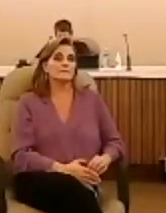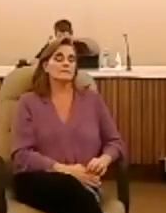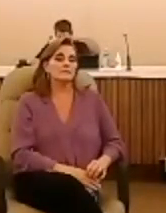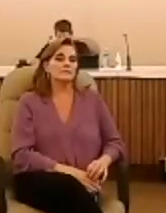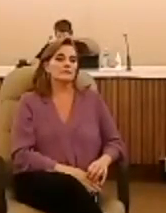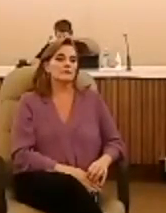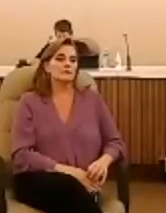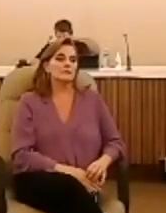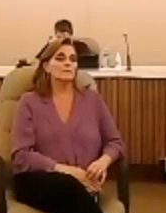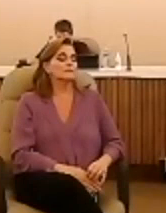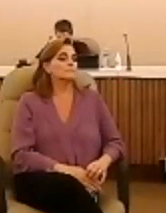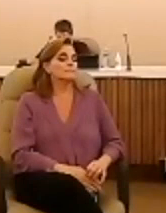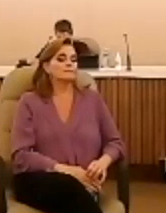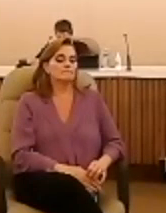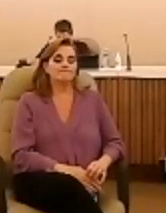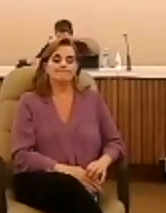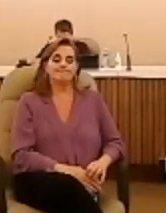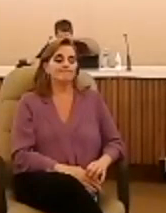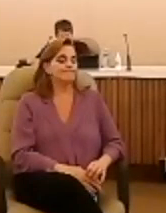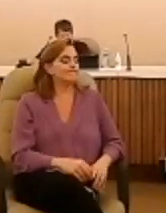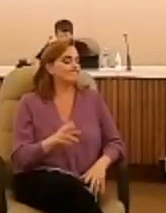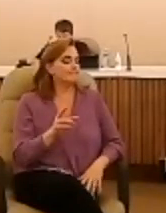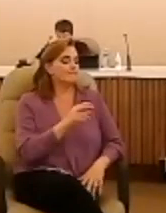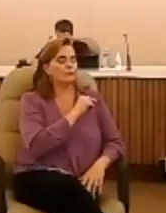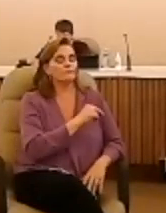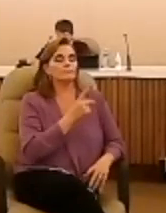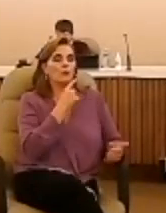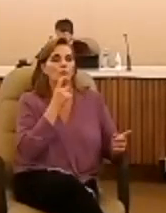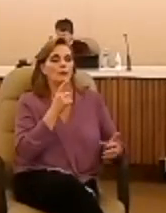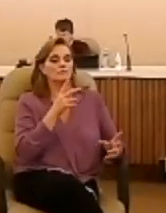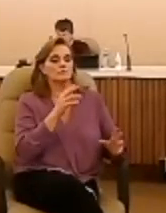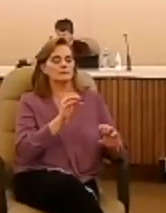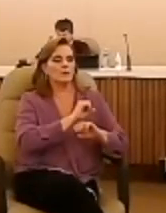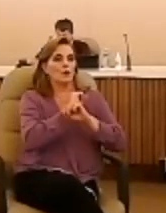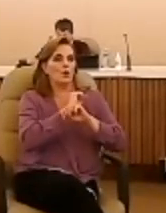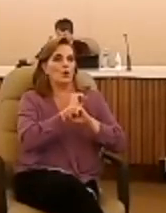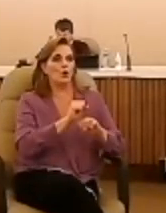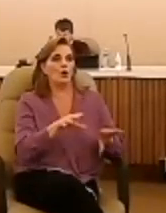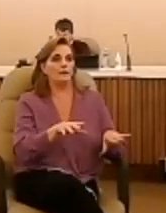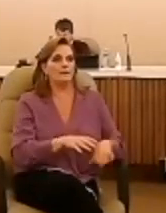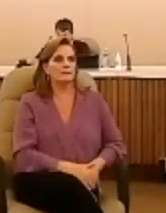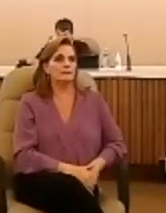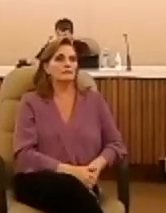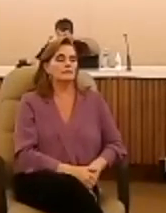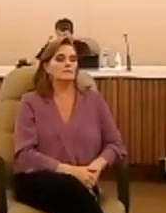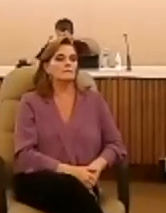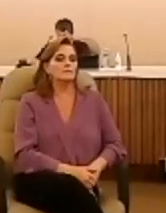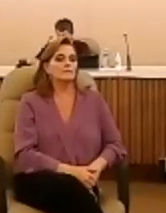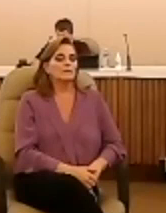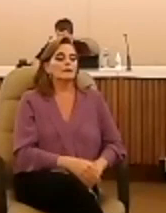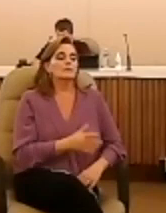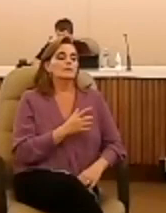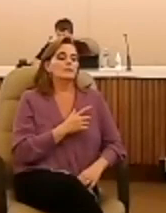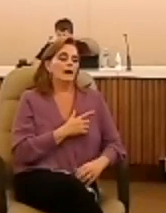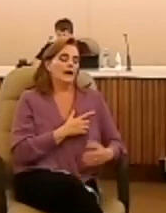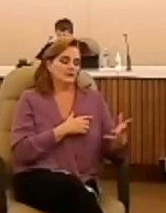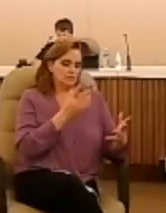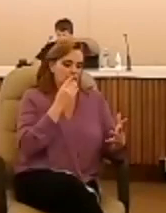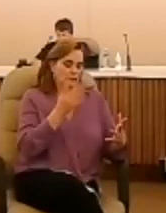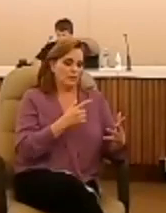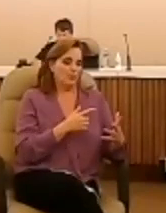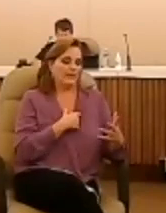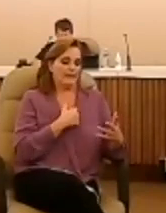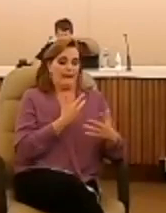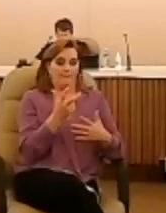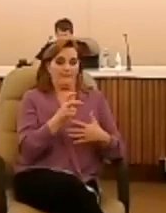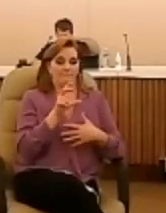There are no questions from the online audience. Okay, I just have a note that I am an investor in